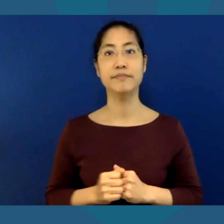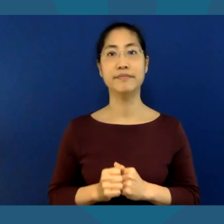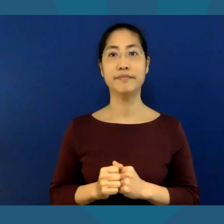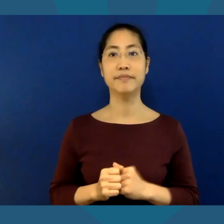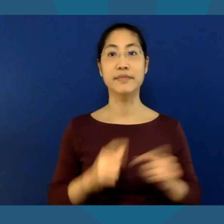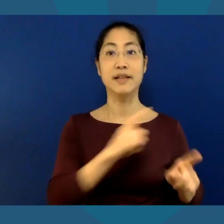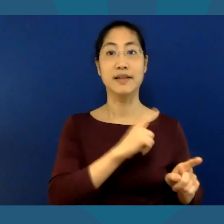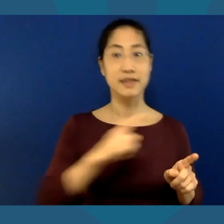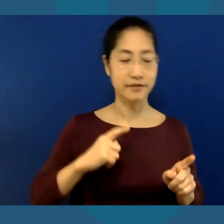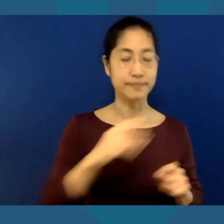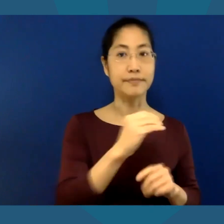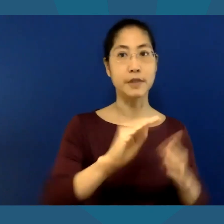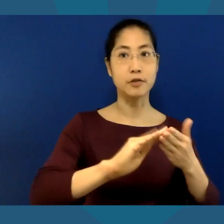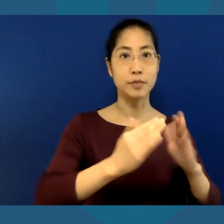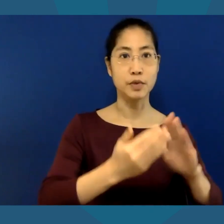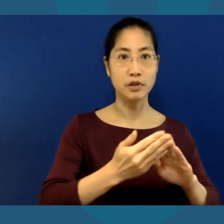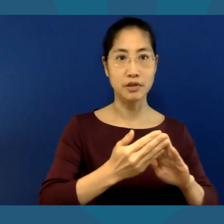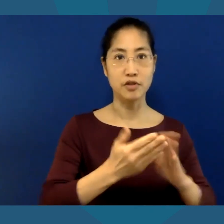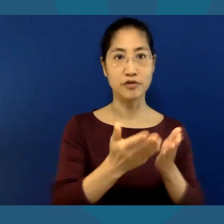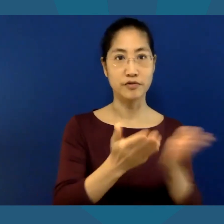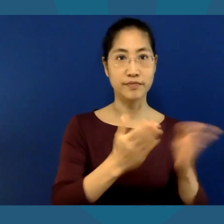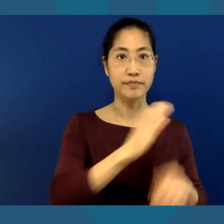Legislative and Community Services Committees,